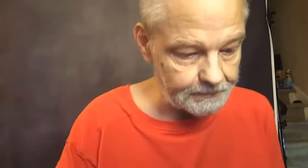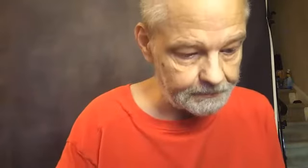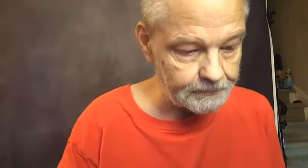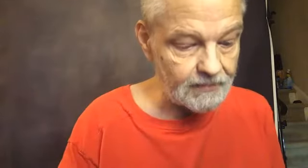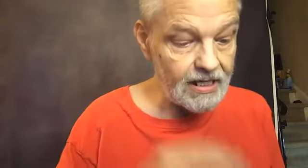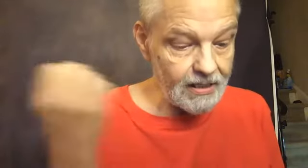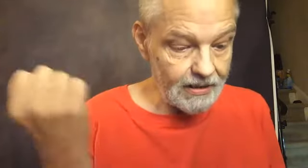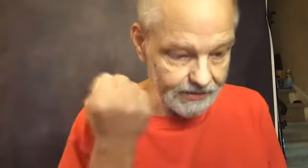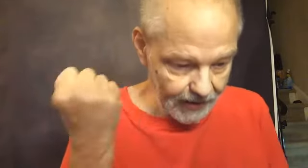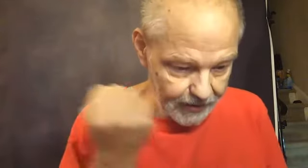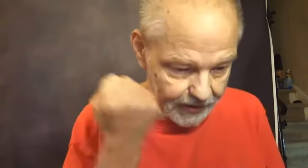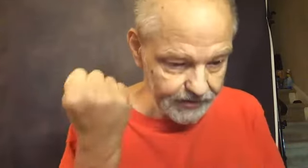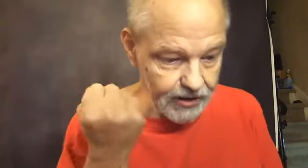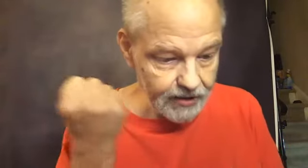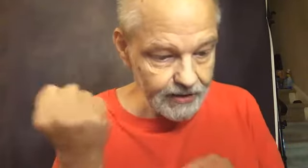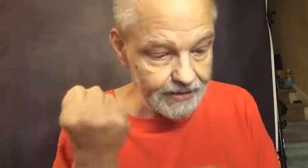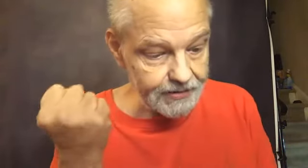it. Saturday is a shaken S.